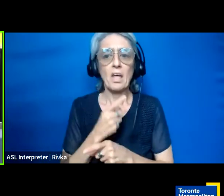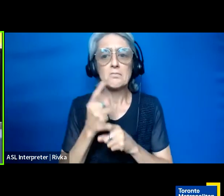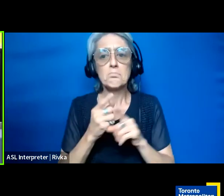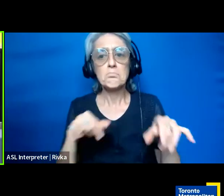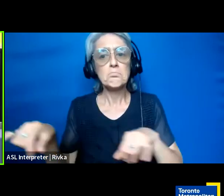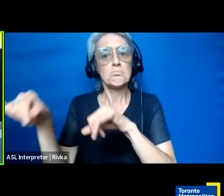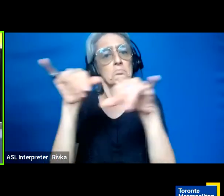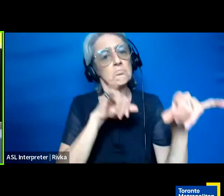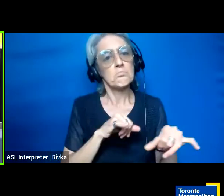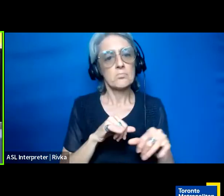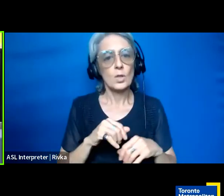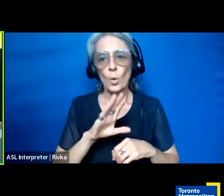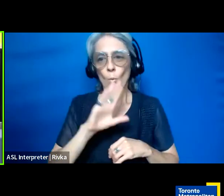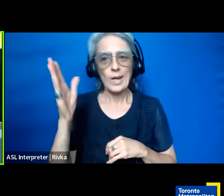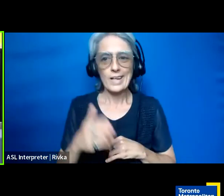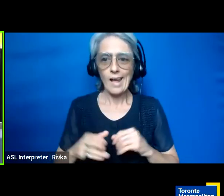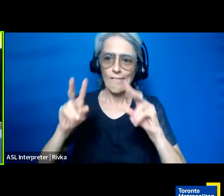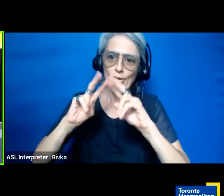without thinking.